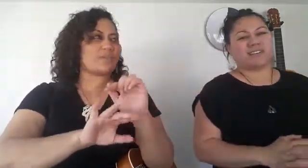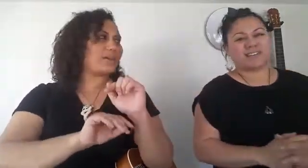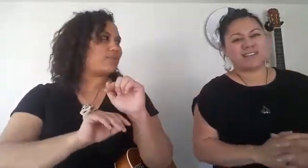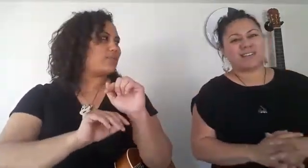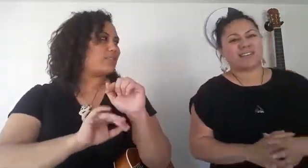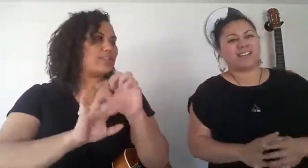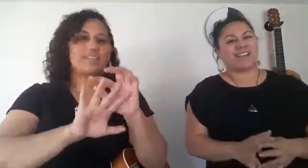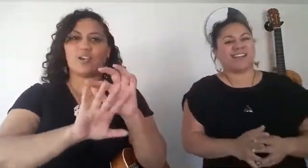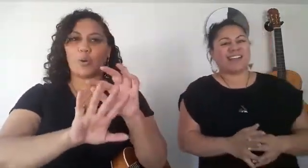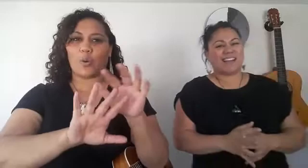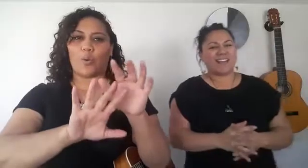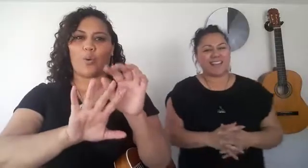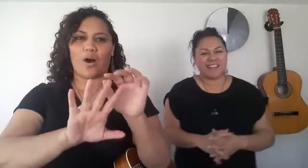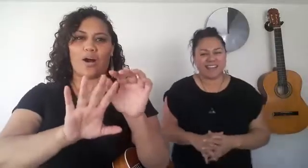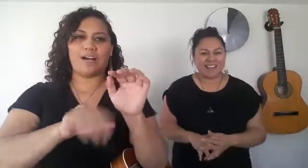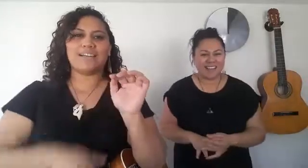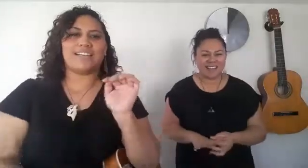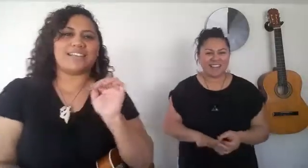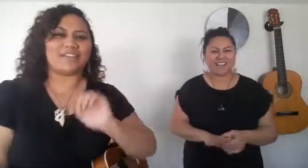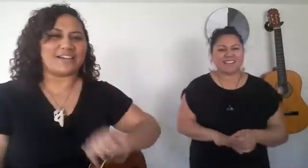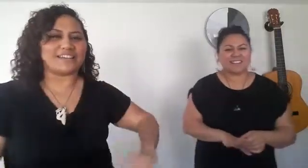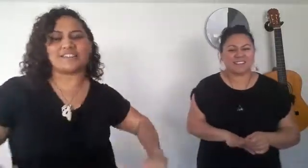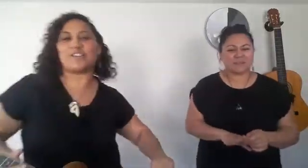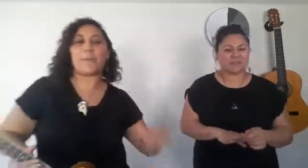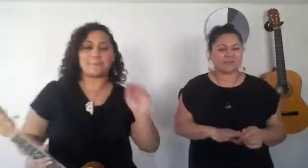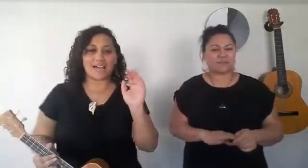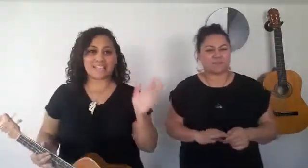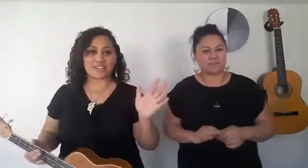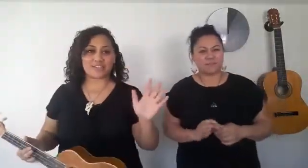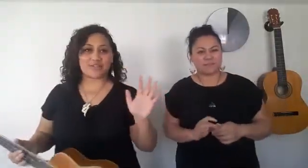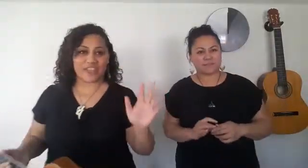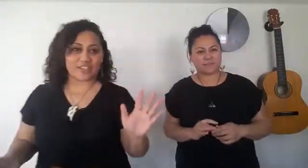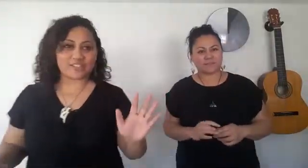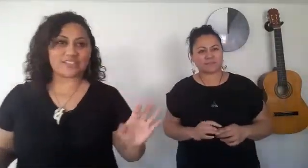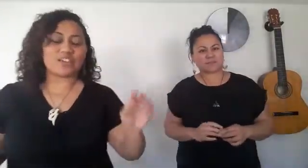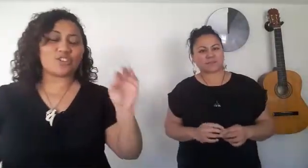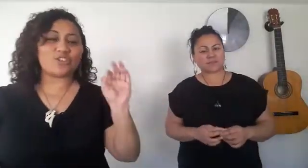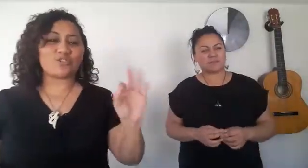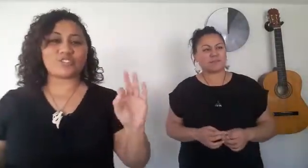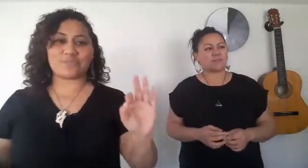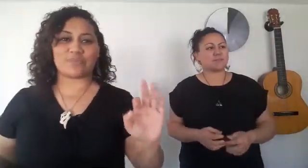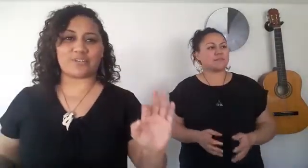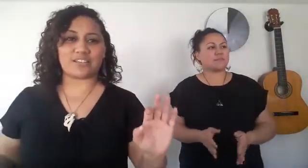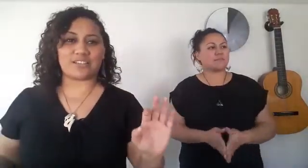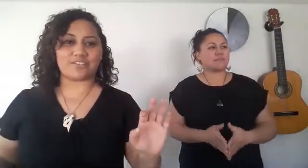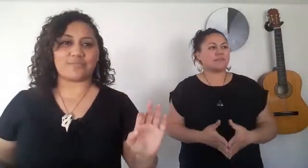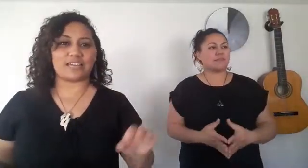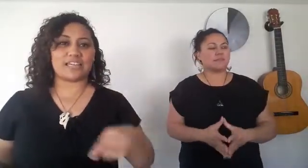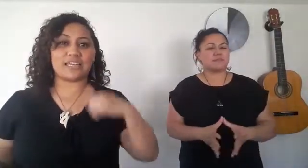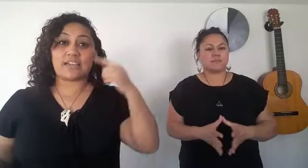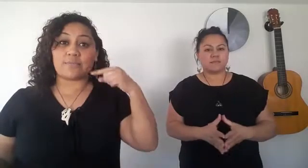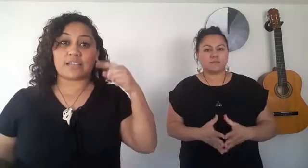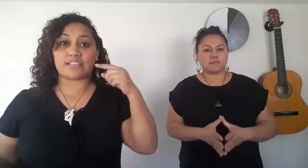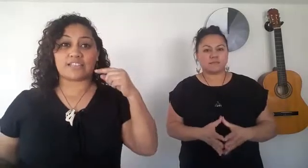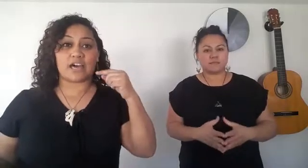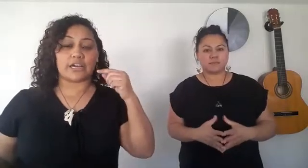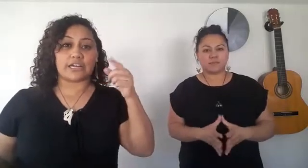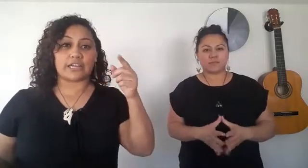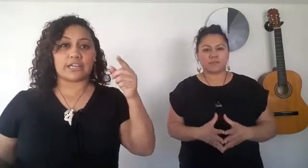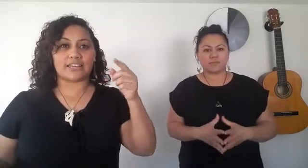whale. O. Anyway, so master those vowels, hugely important in Te Reo Māori. Practice the R